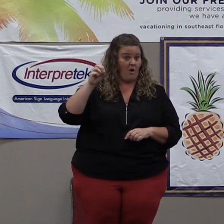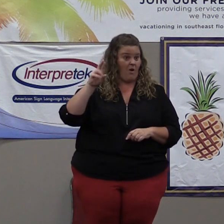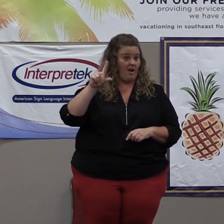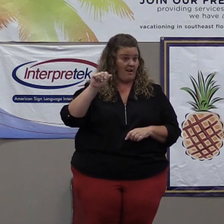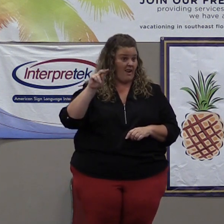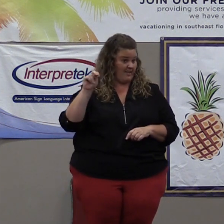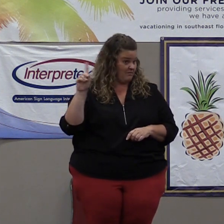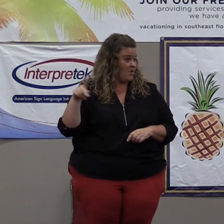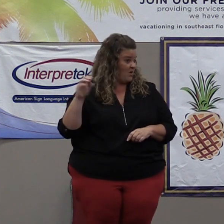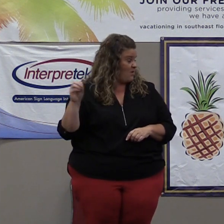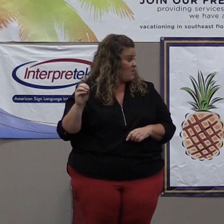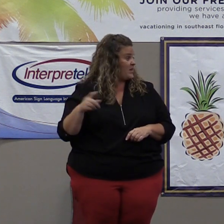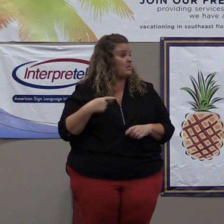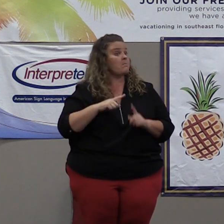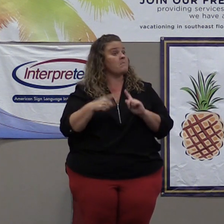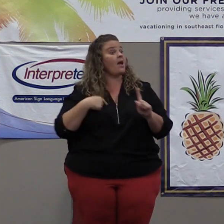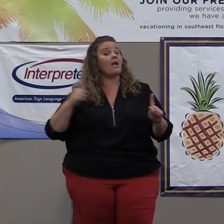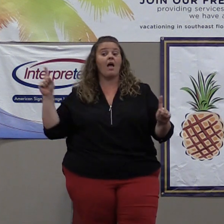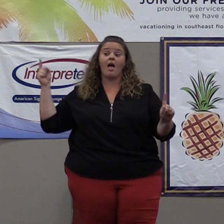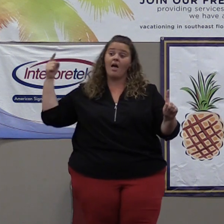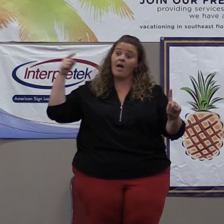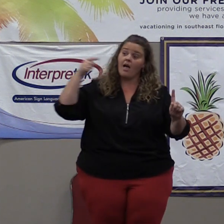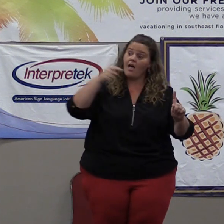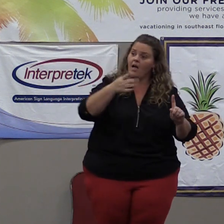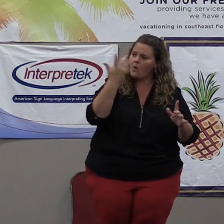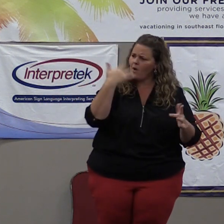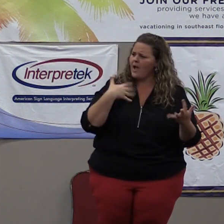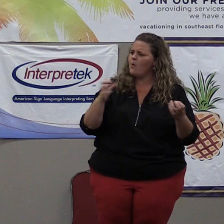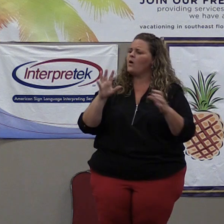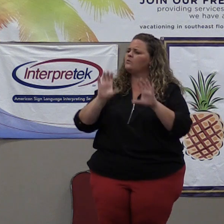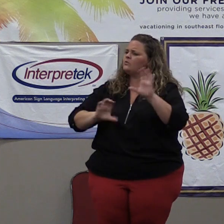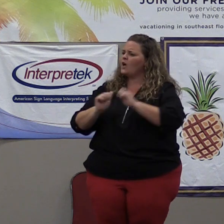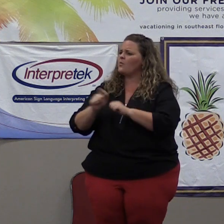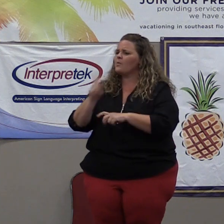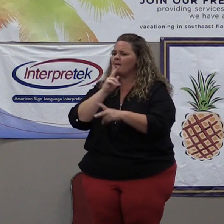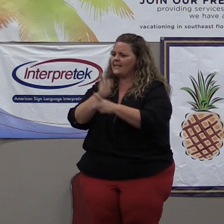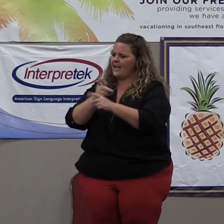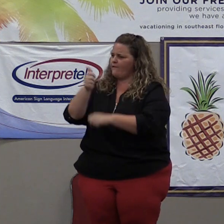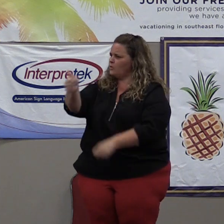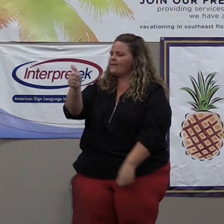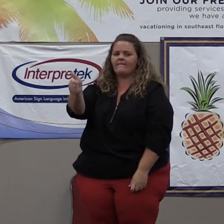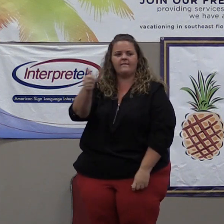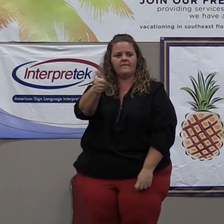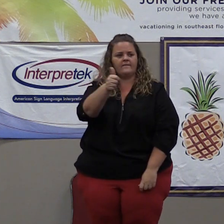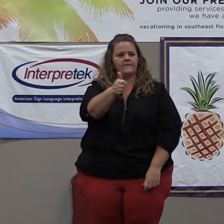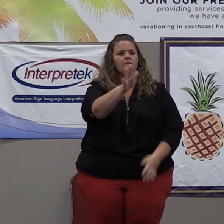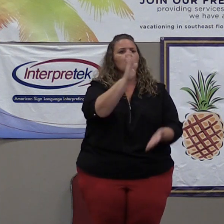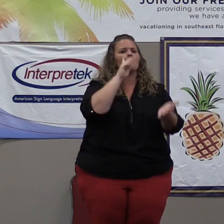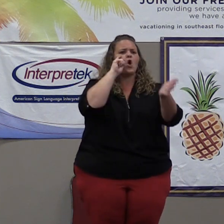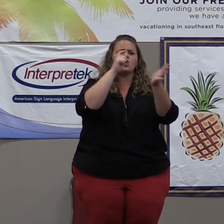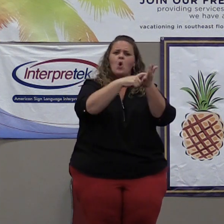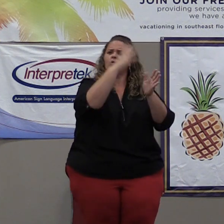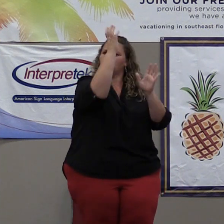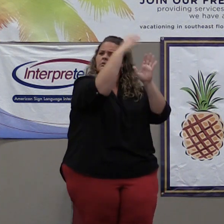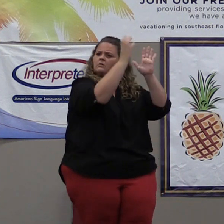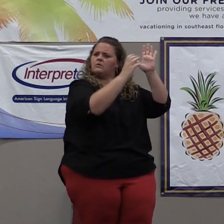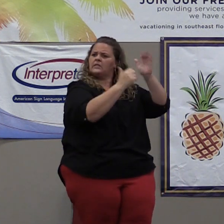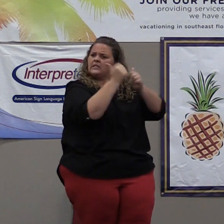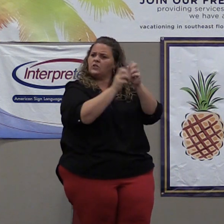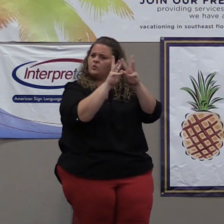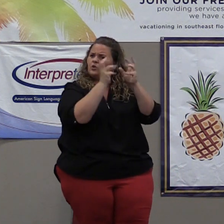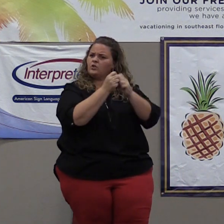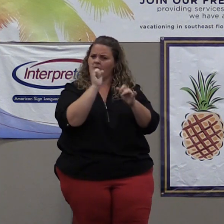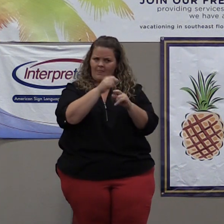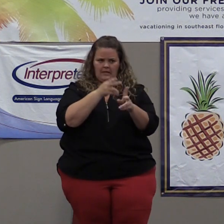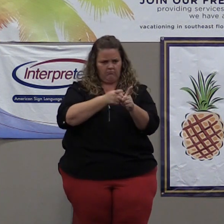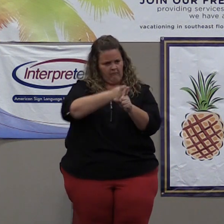today. But I came all this way because I want to talk to you about taking care of yourself. So you'll notice every one of my workshops has the